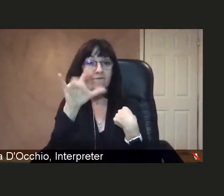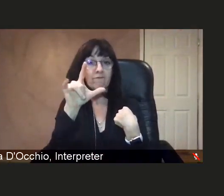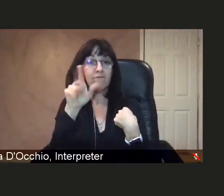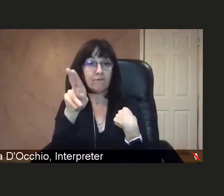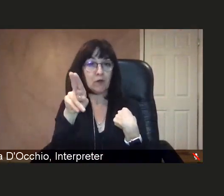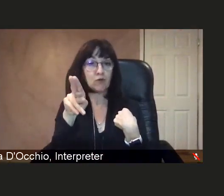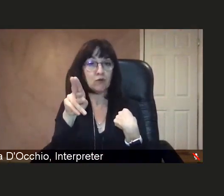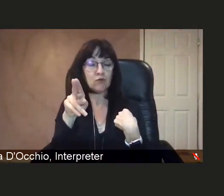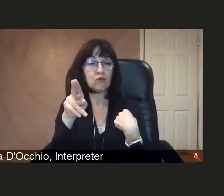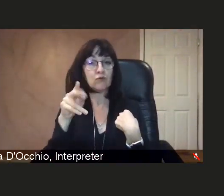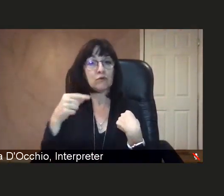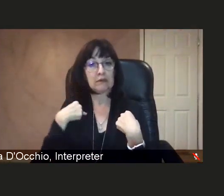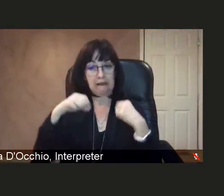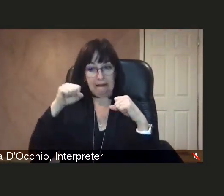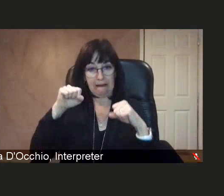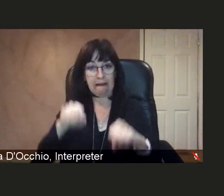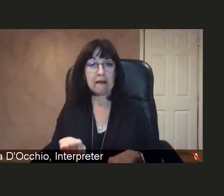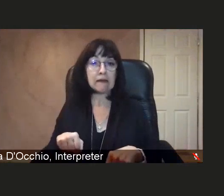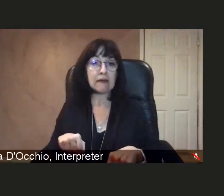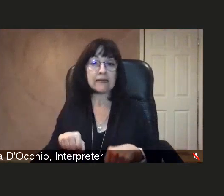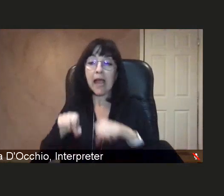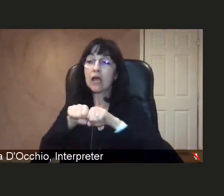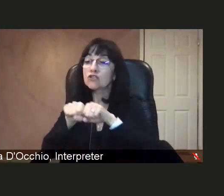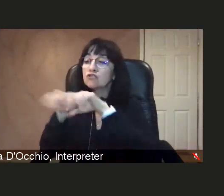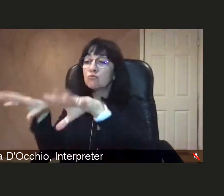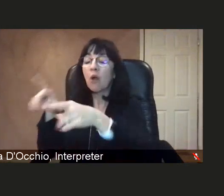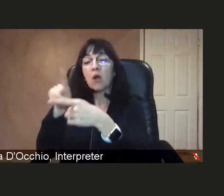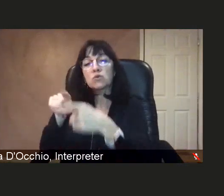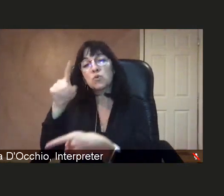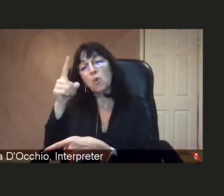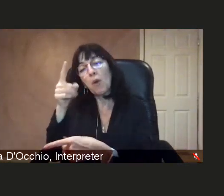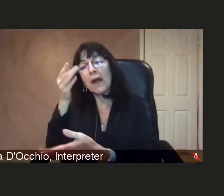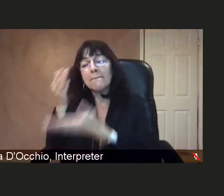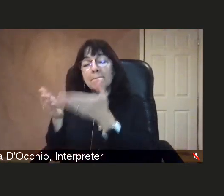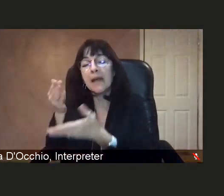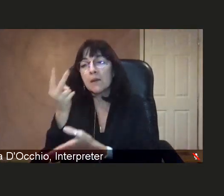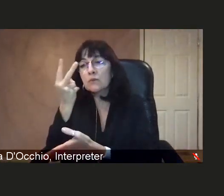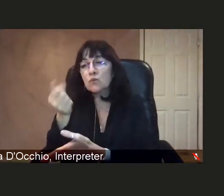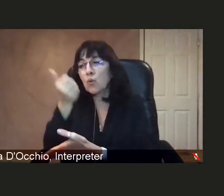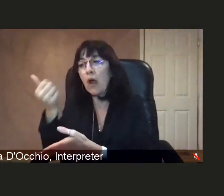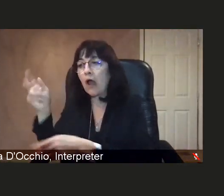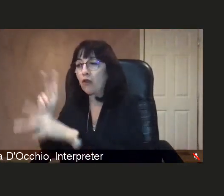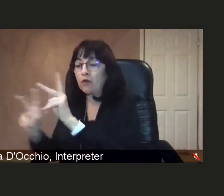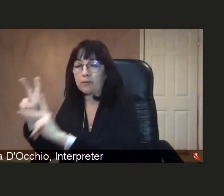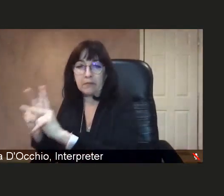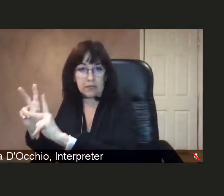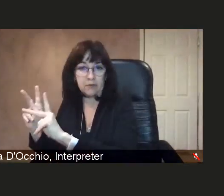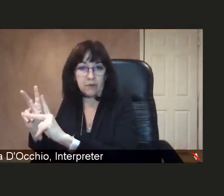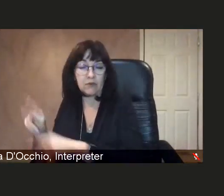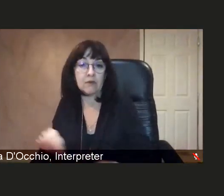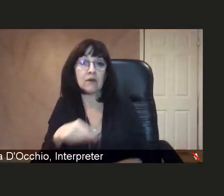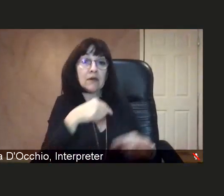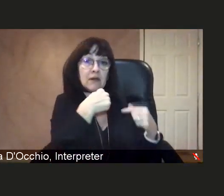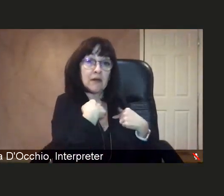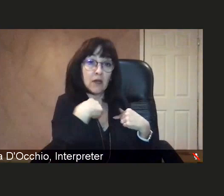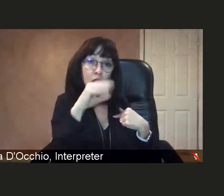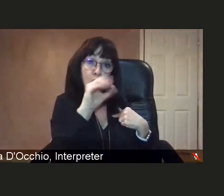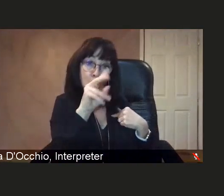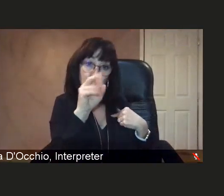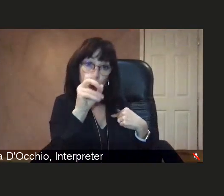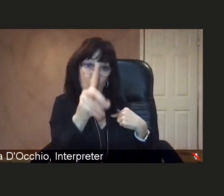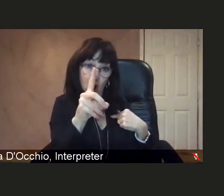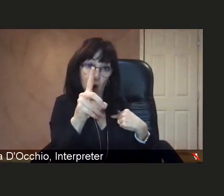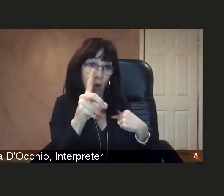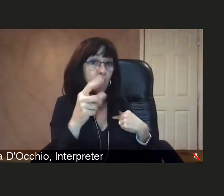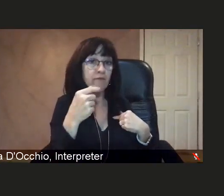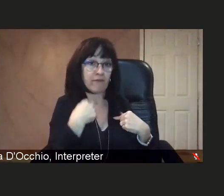that flu to 1, maybe 2 other people. If I have the virus that causes COVID-19, I have a